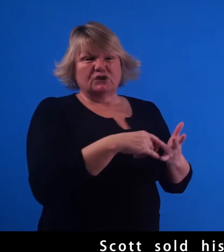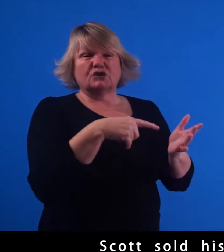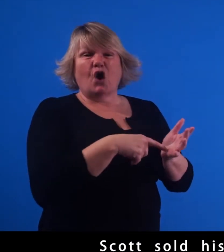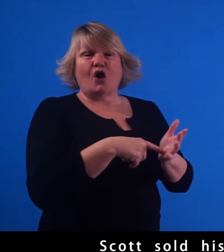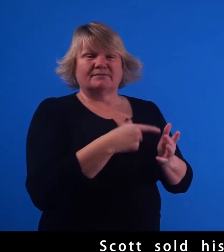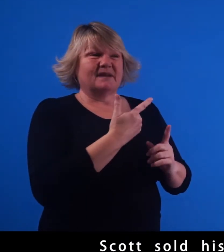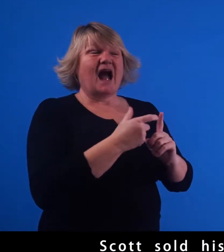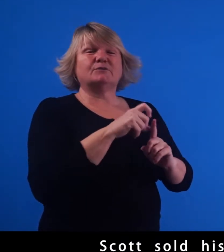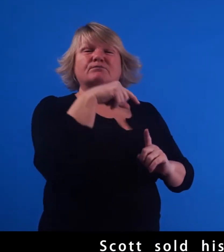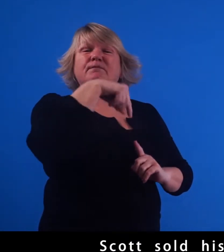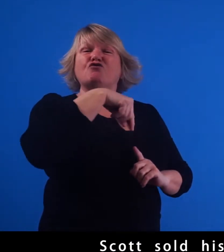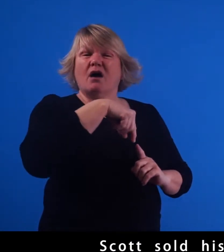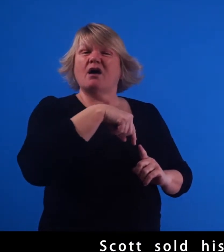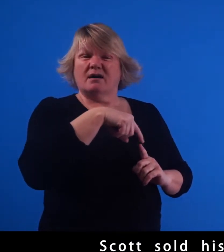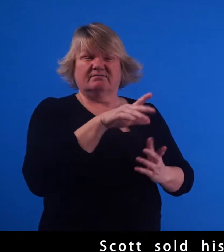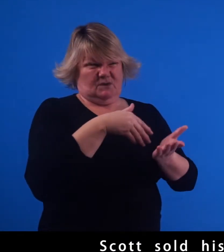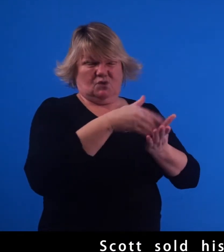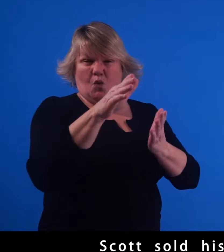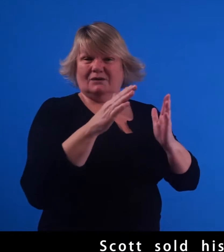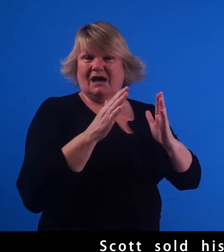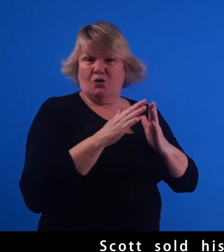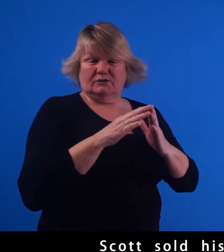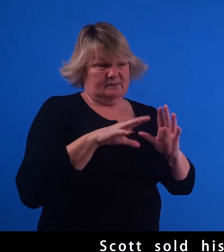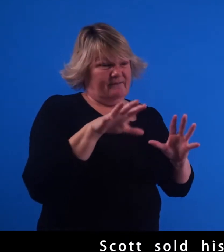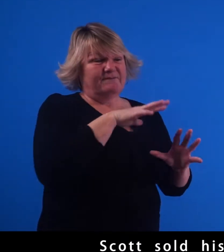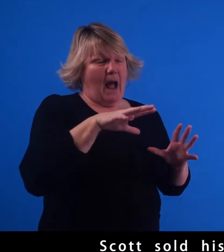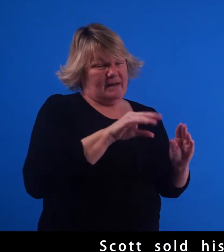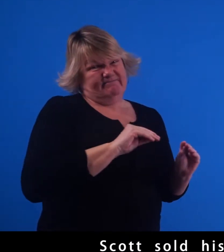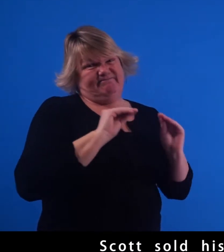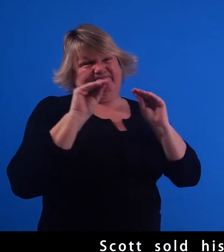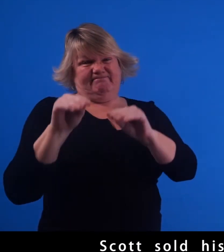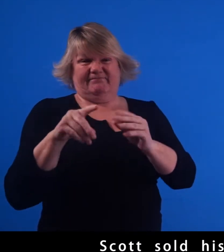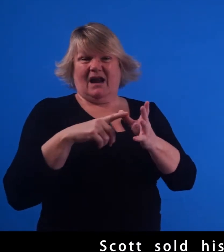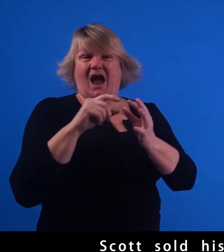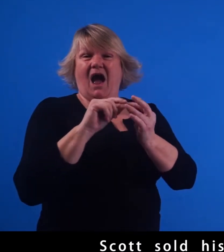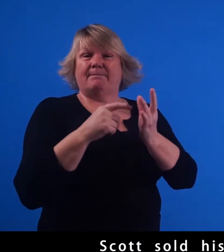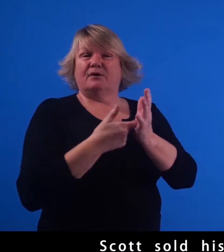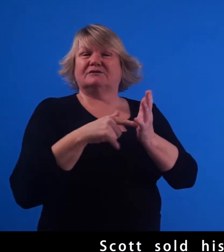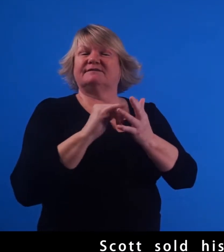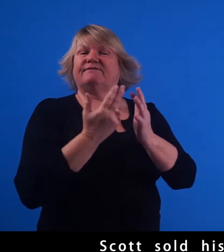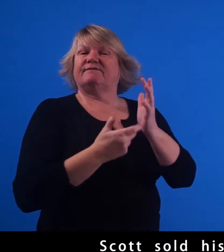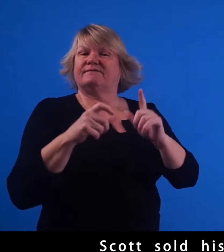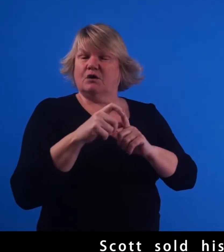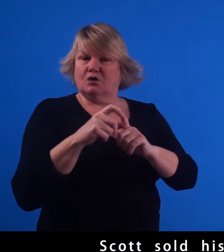Scott sold his house in Edinburgh and moved his family into Abbotsford.